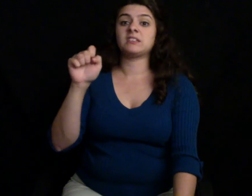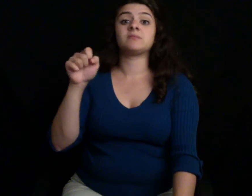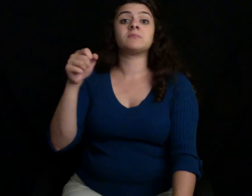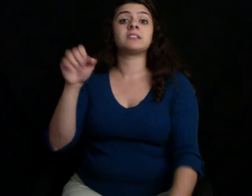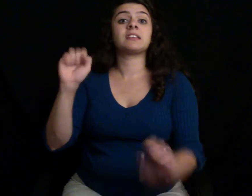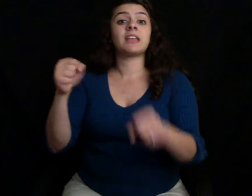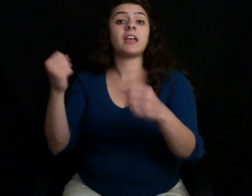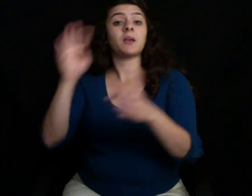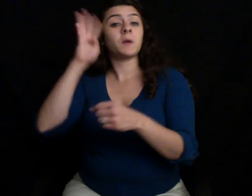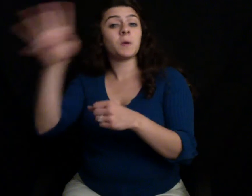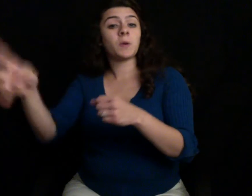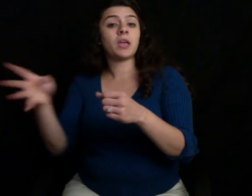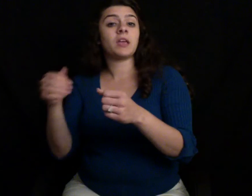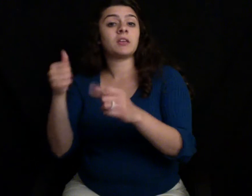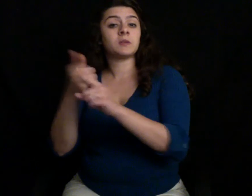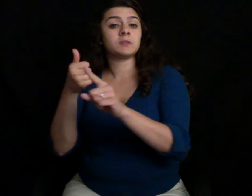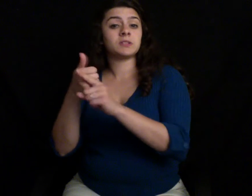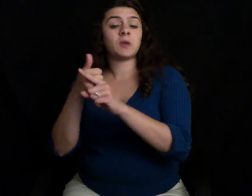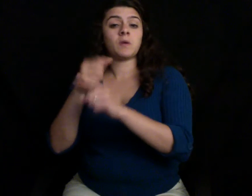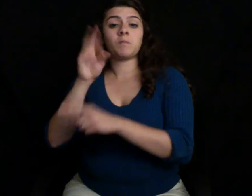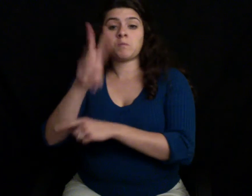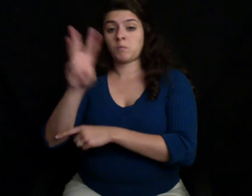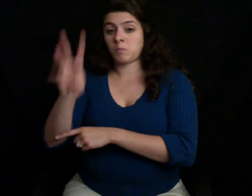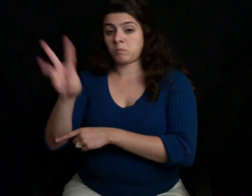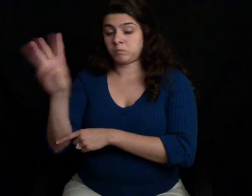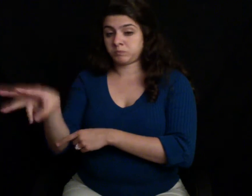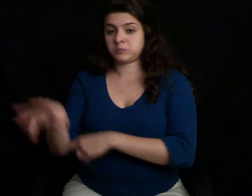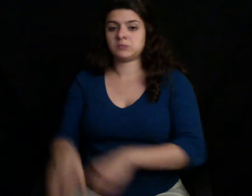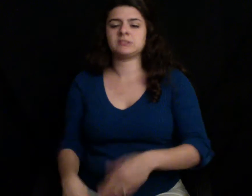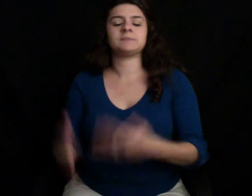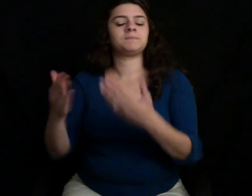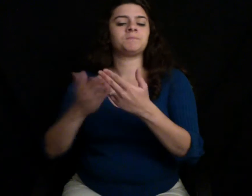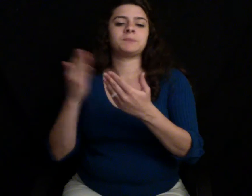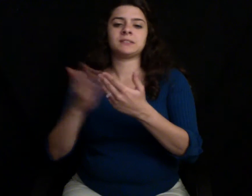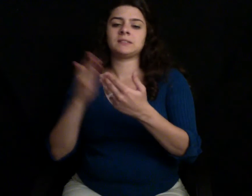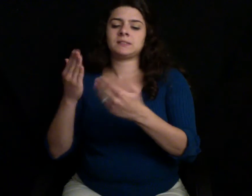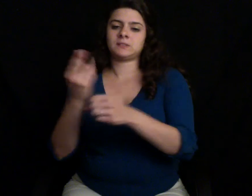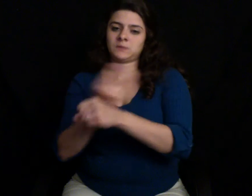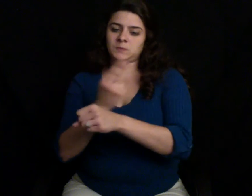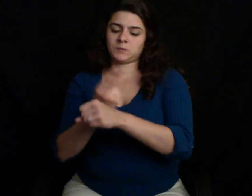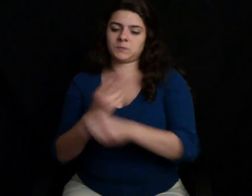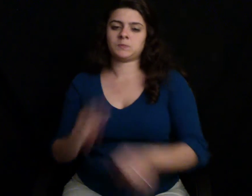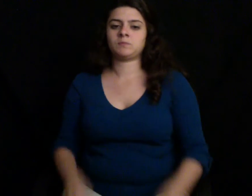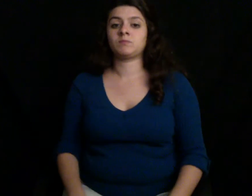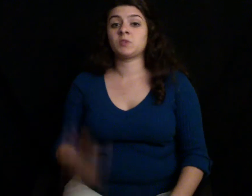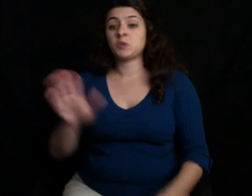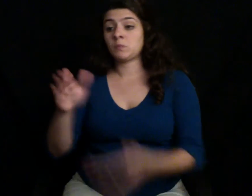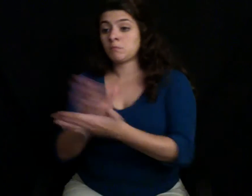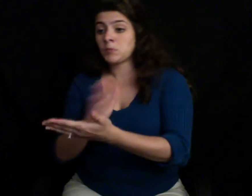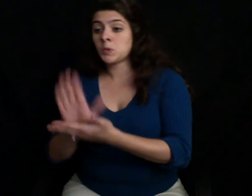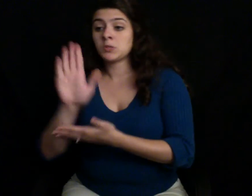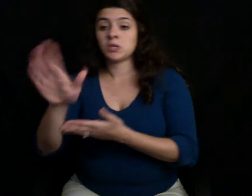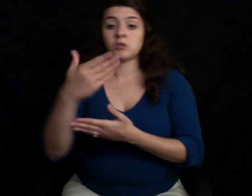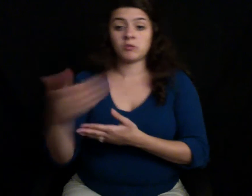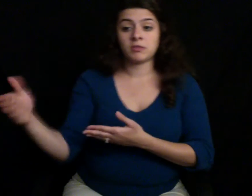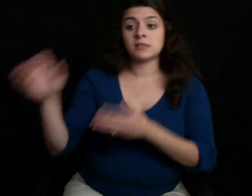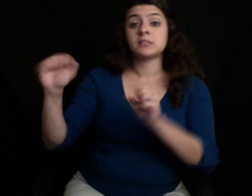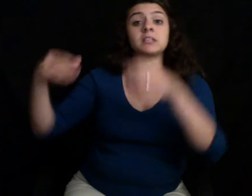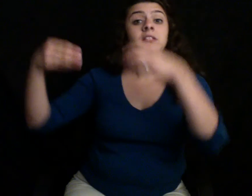free e-commerce with all their plans and seamless integration with Stripe, so you can sell your music, your merchandise, and anything you need to sustain an online business. If you